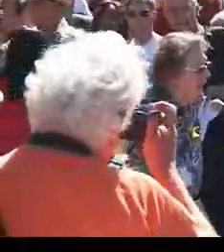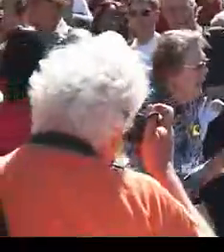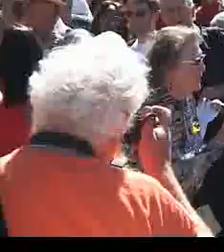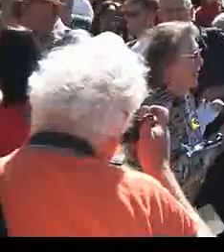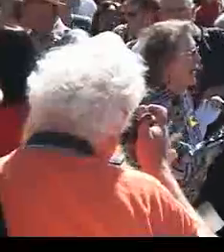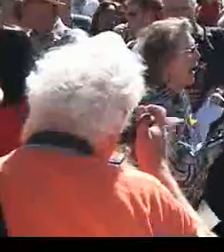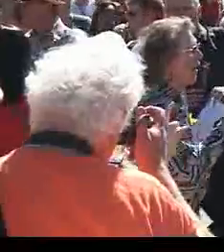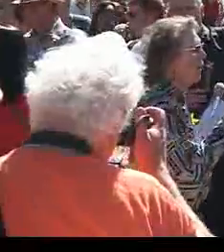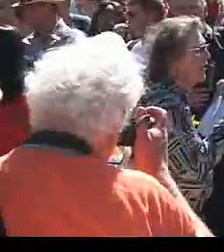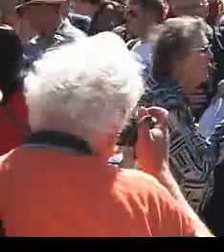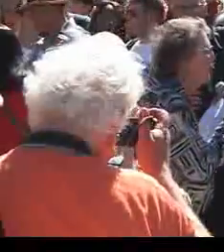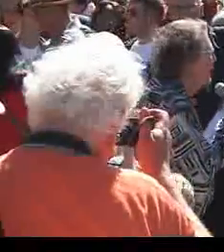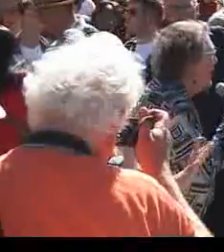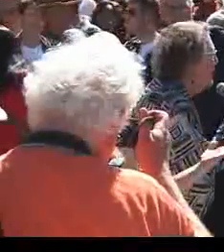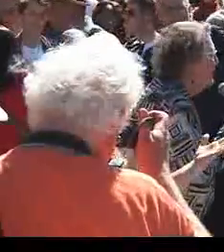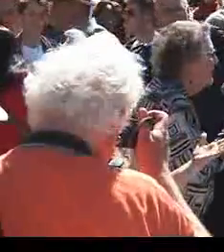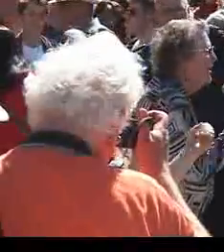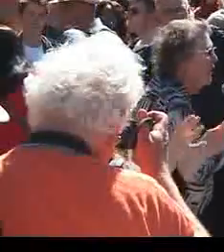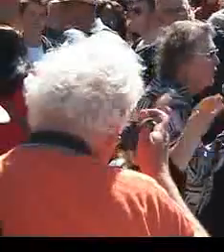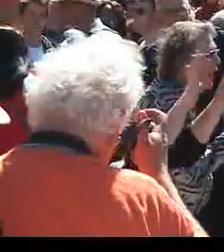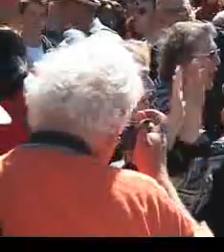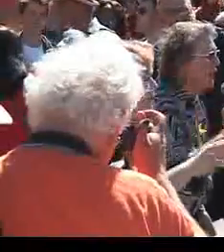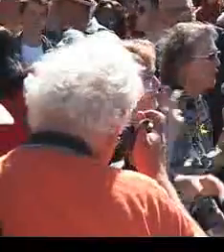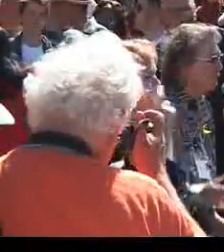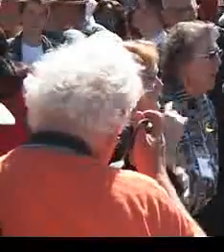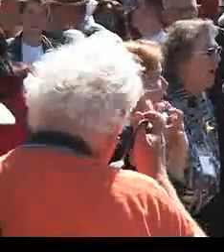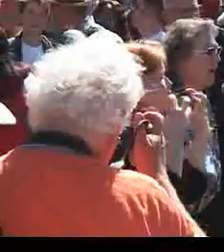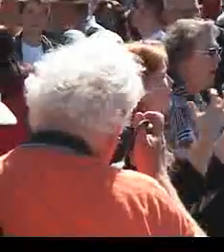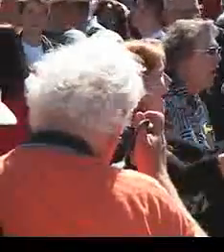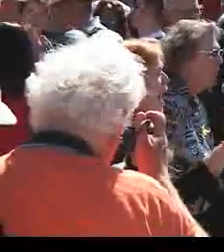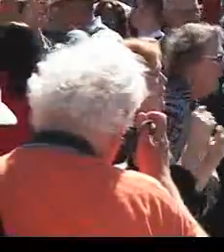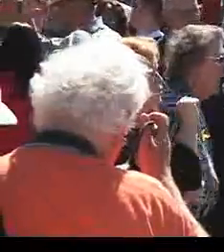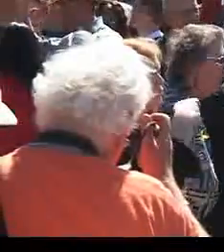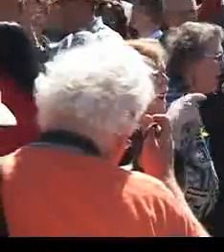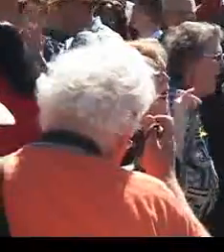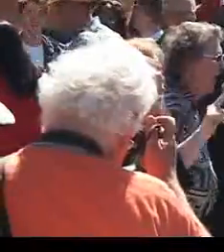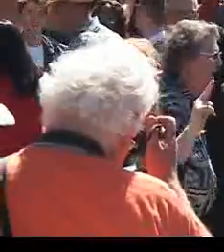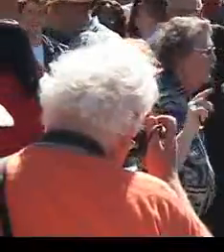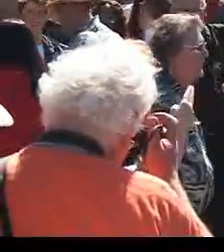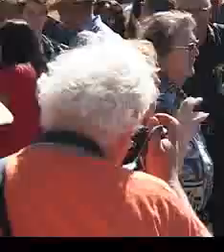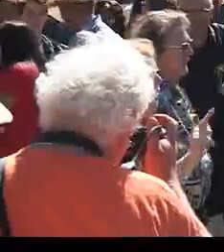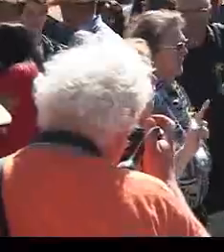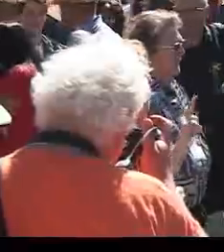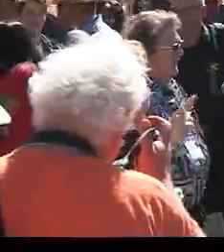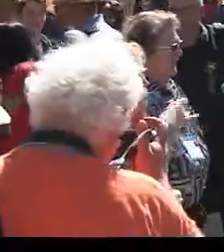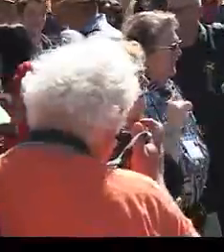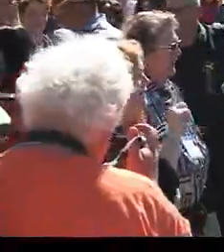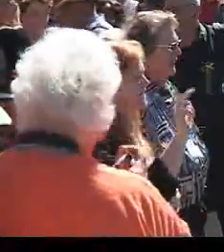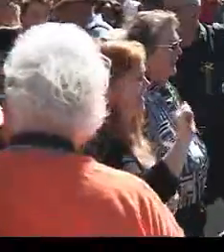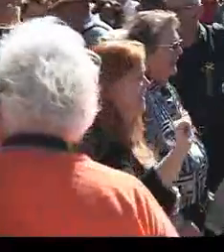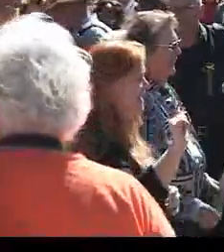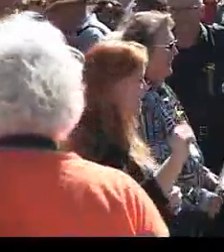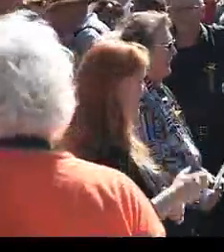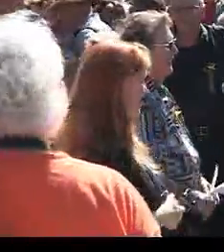Well, I can't tell you how wonderful it is to see a crowd in Sproul Plaza.